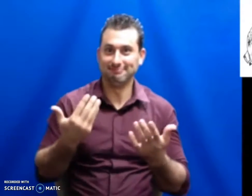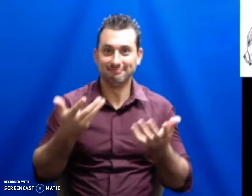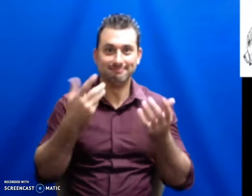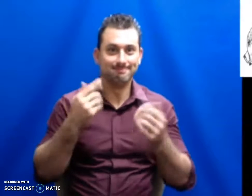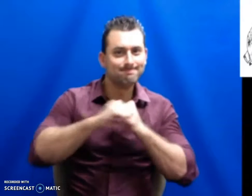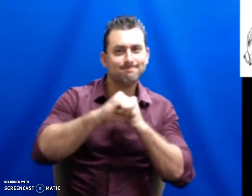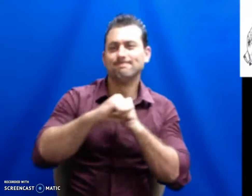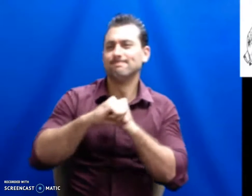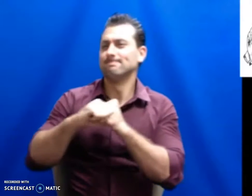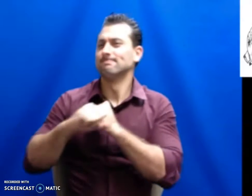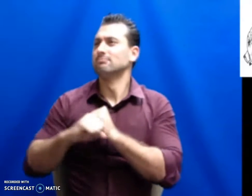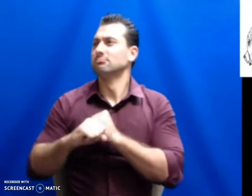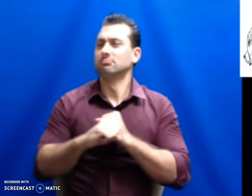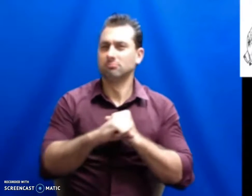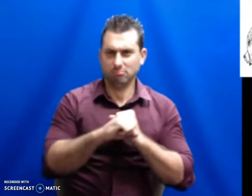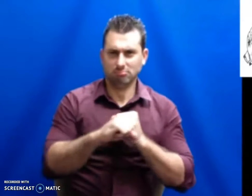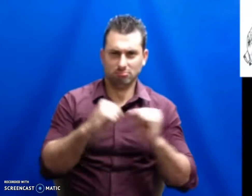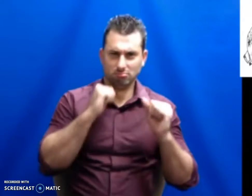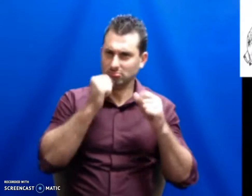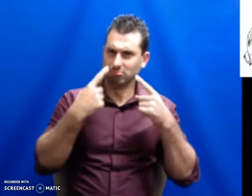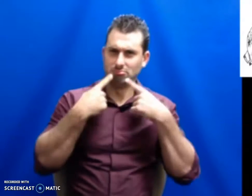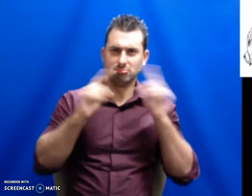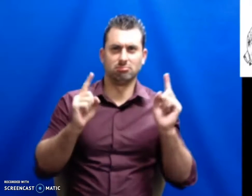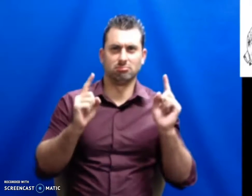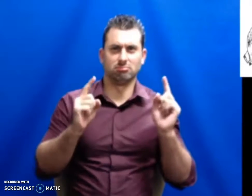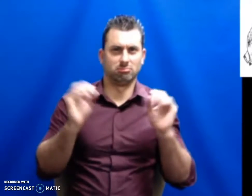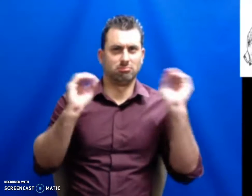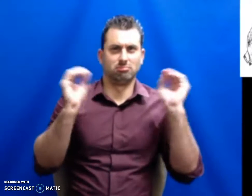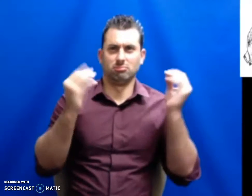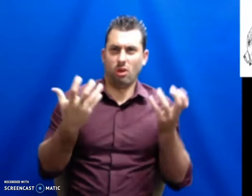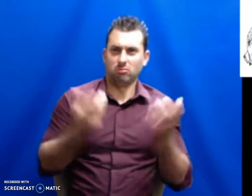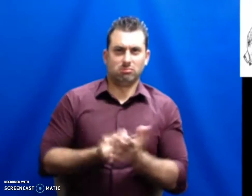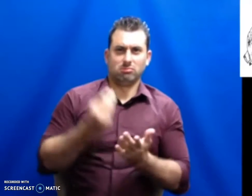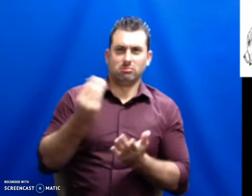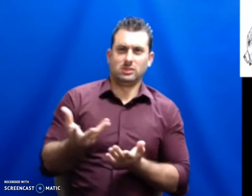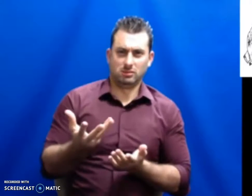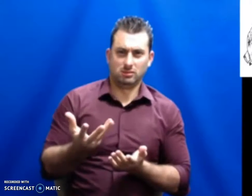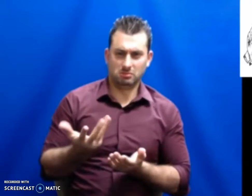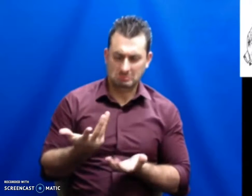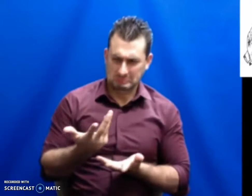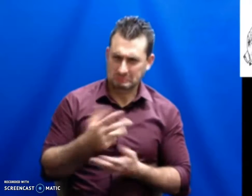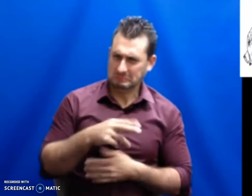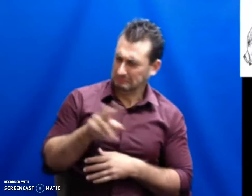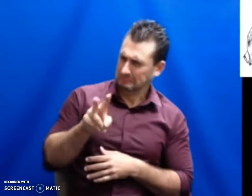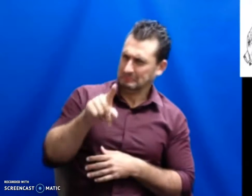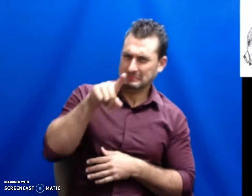buy these washing machines. So he's advertising, but it's not working. Nobody is buying